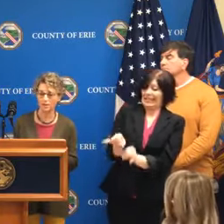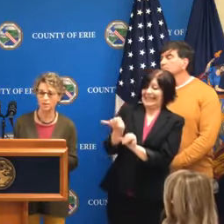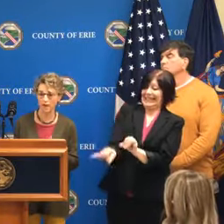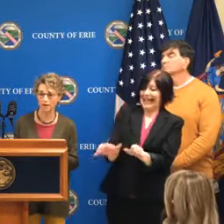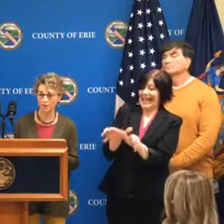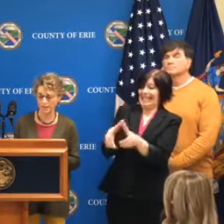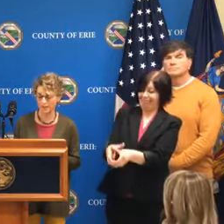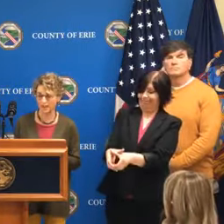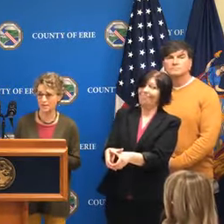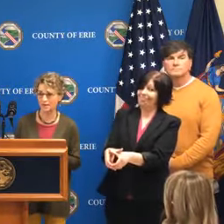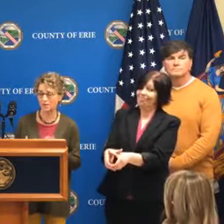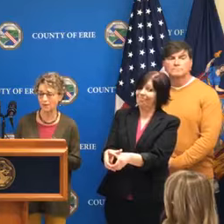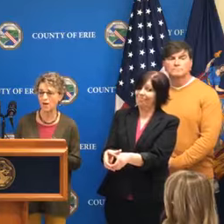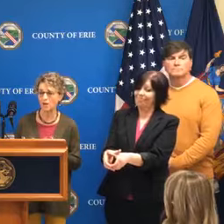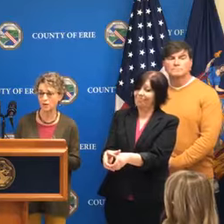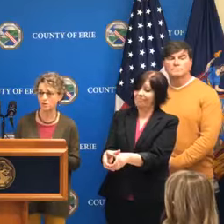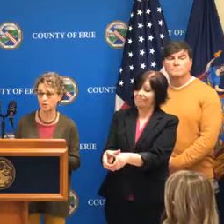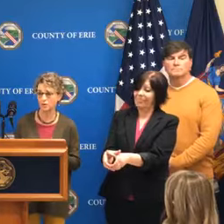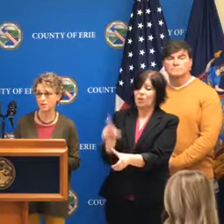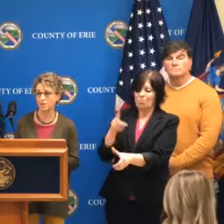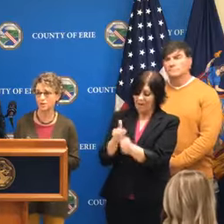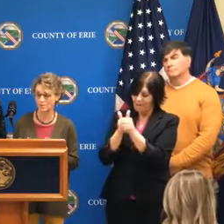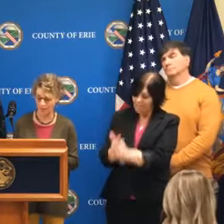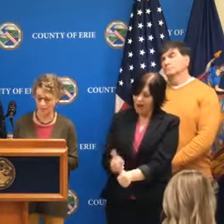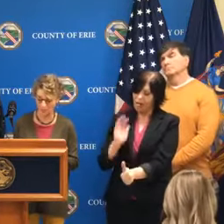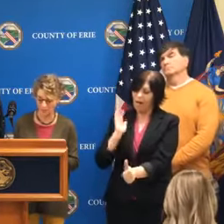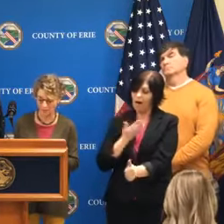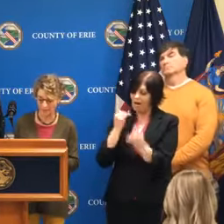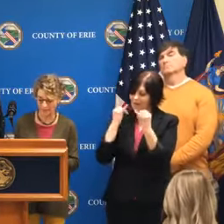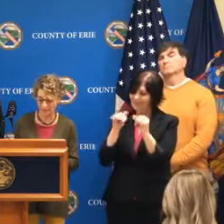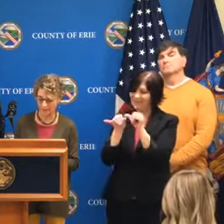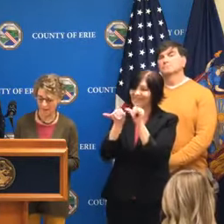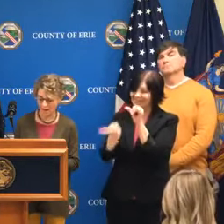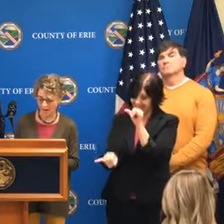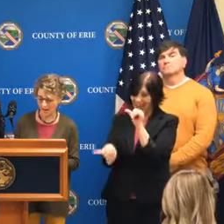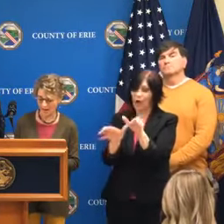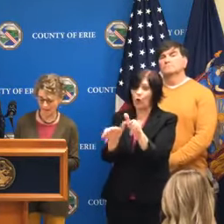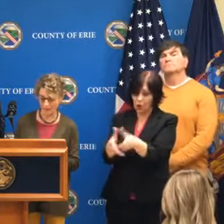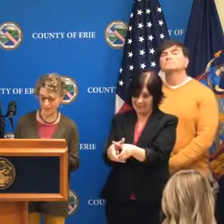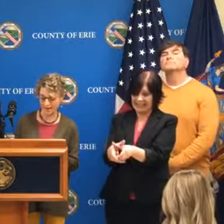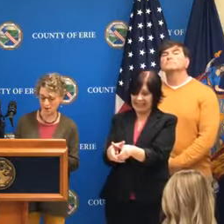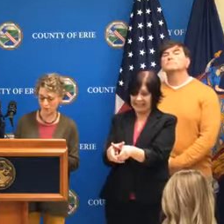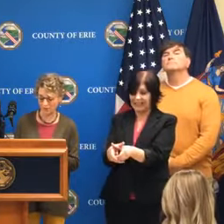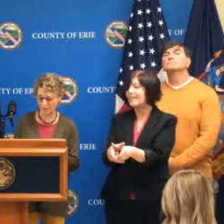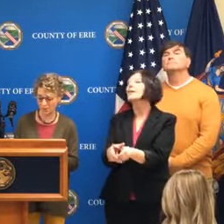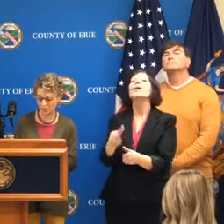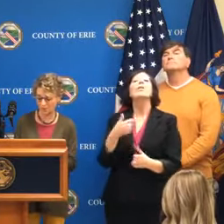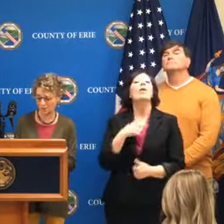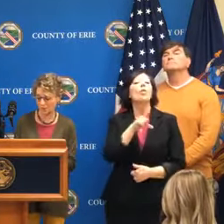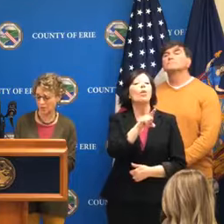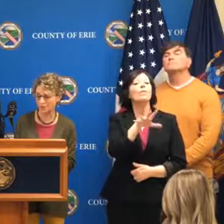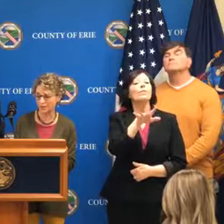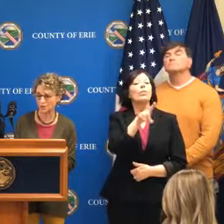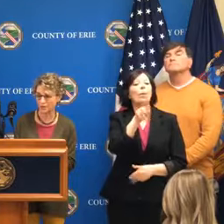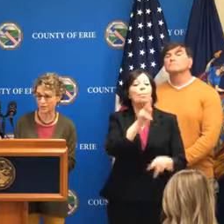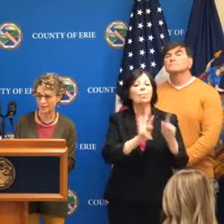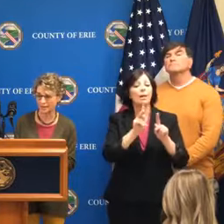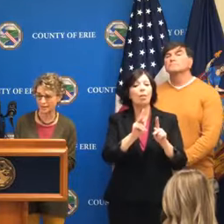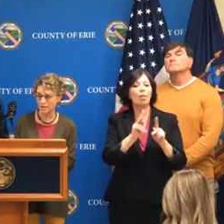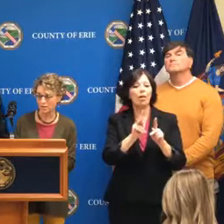they are legally obligated to follow our instructions to remain in quarantine. And then we've had 151 people